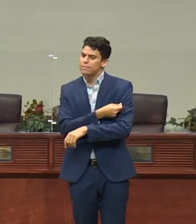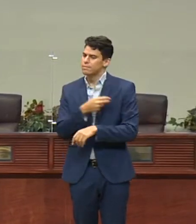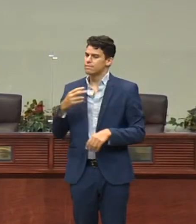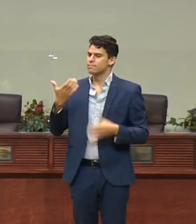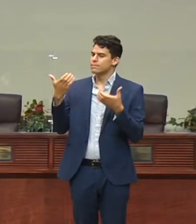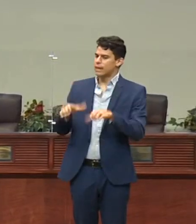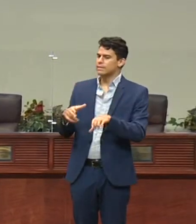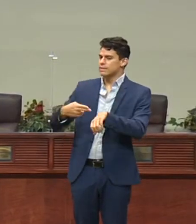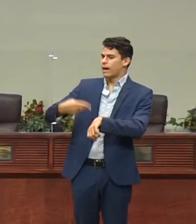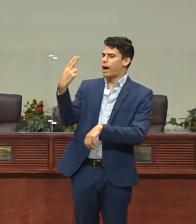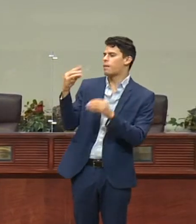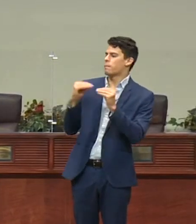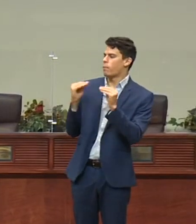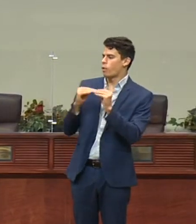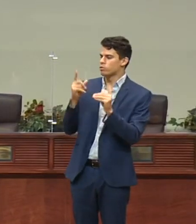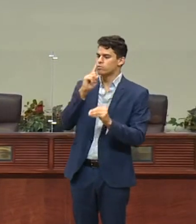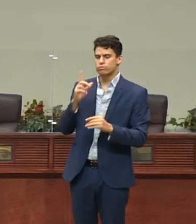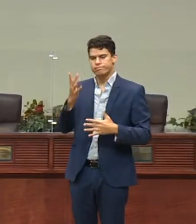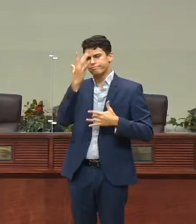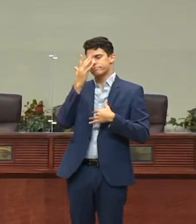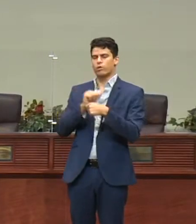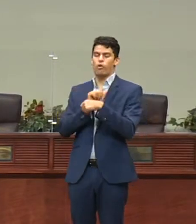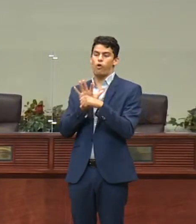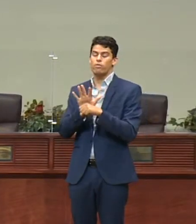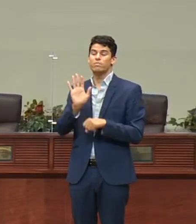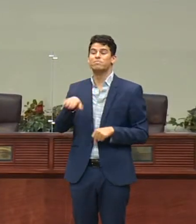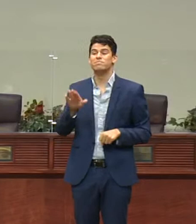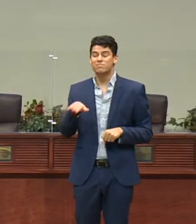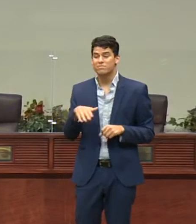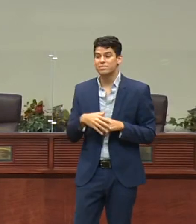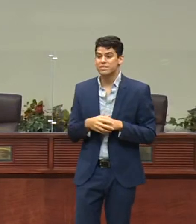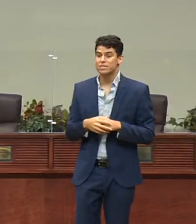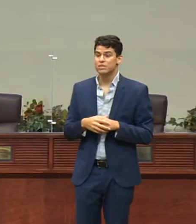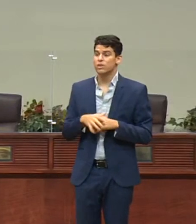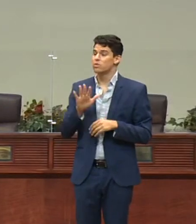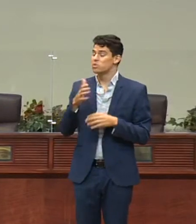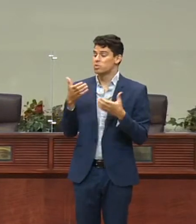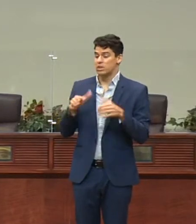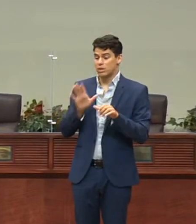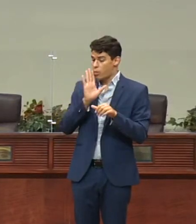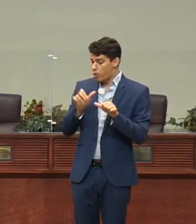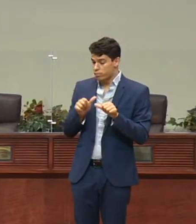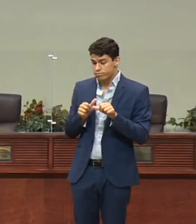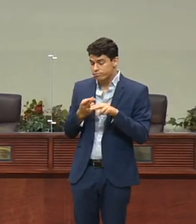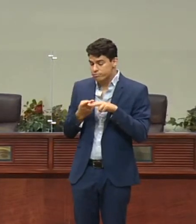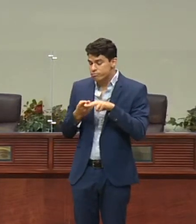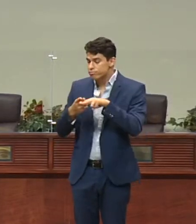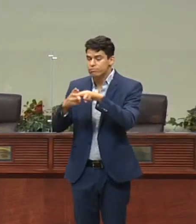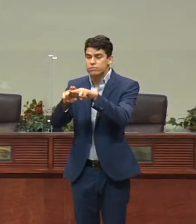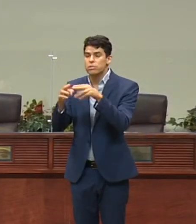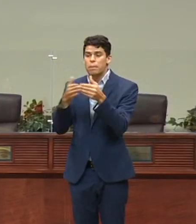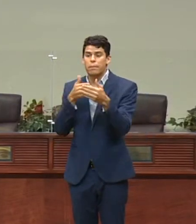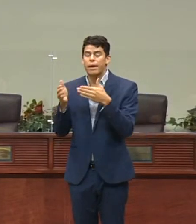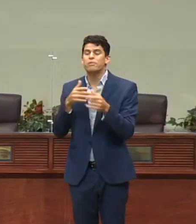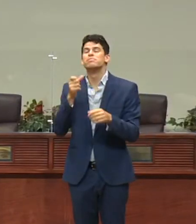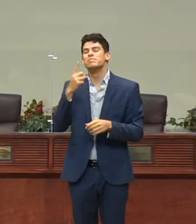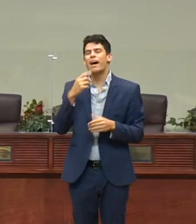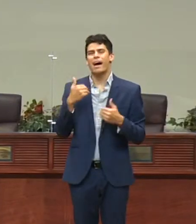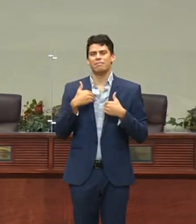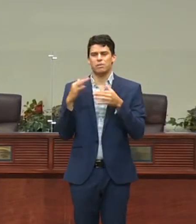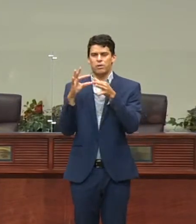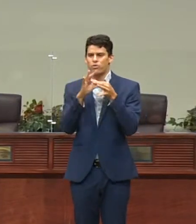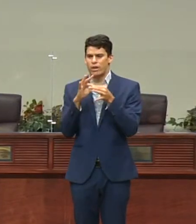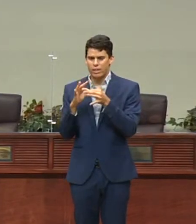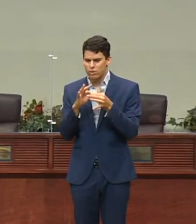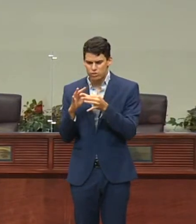become more prevalent in the community, the chances will continue to increase. There is a correlation with